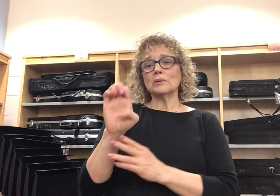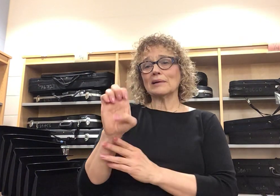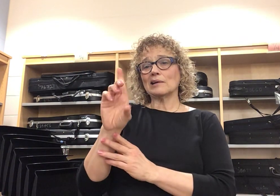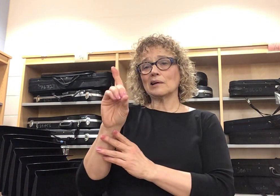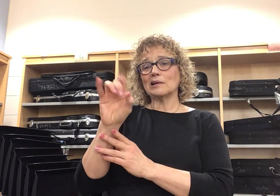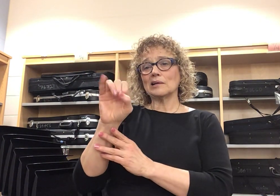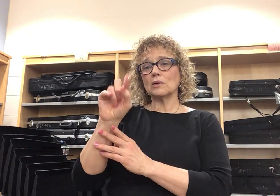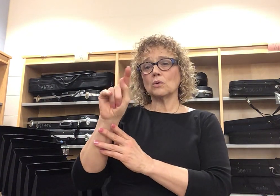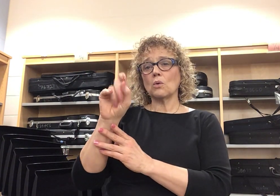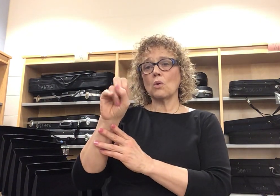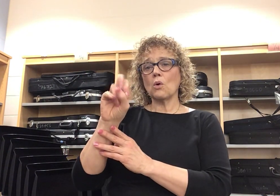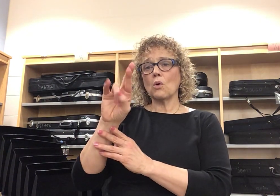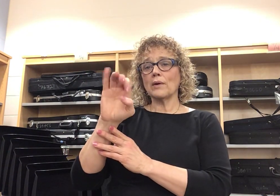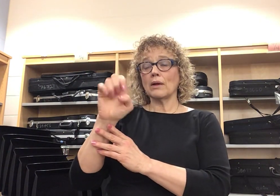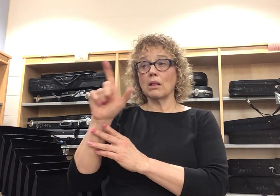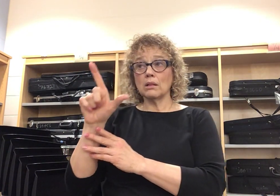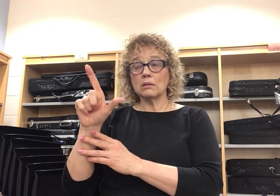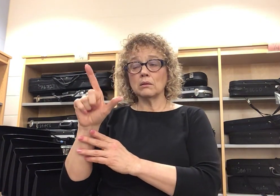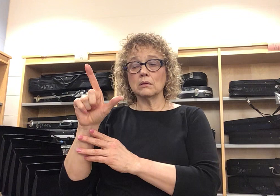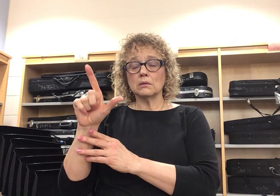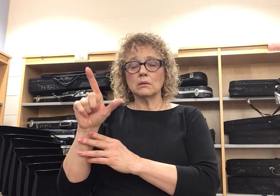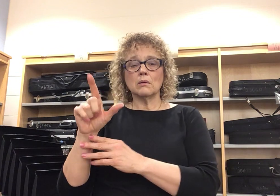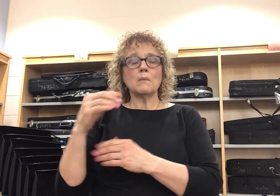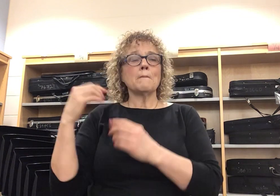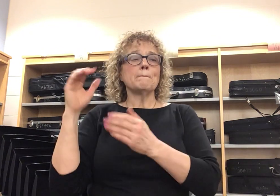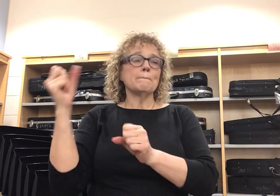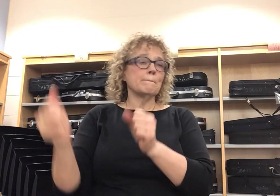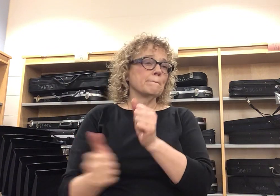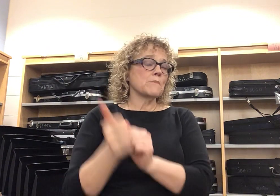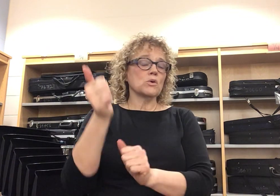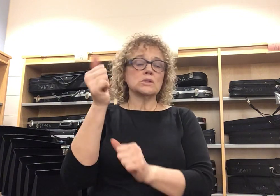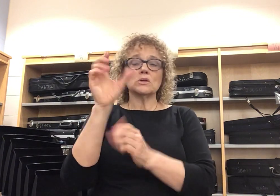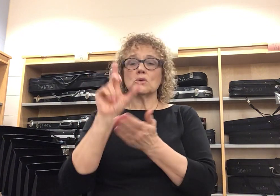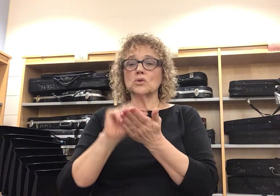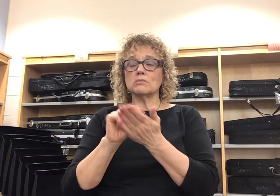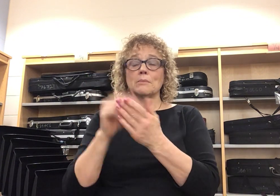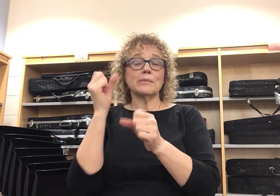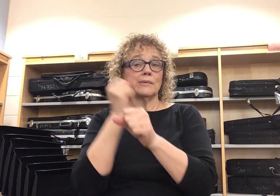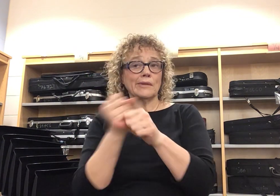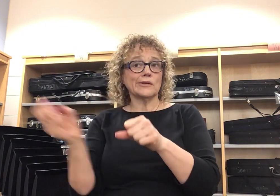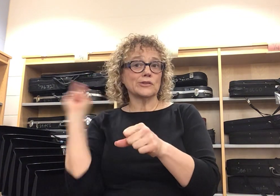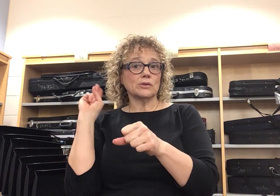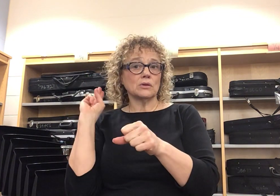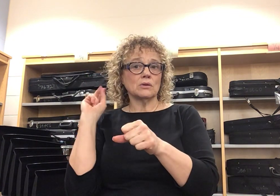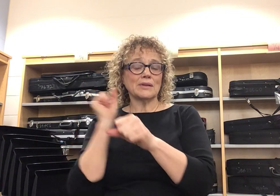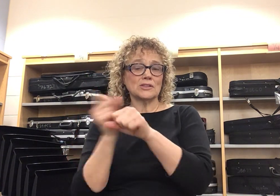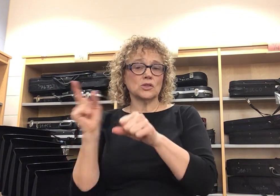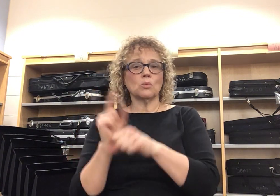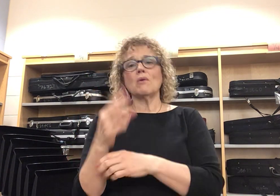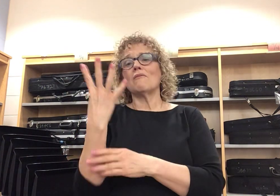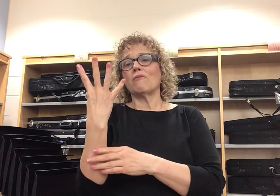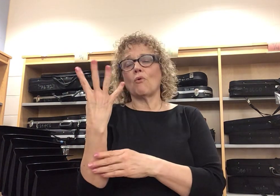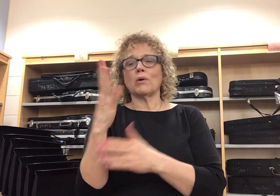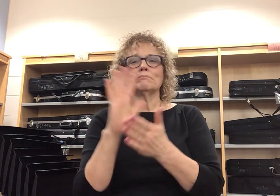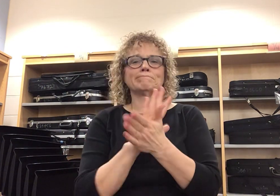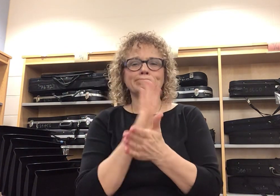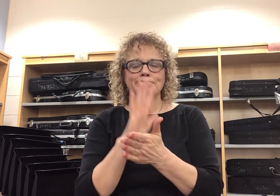4 sides altogether. However, you can put another insert in there and make it 6, okay? All right, now